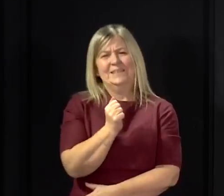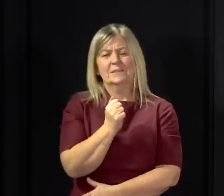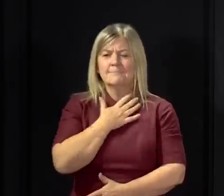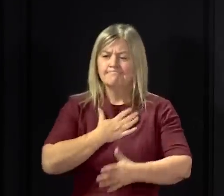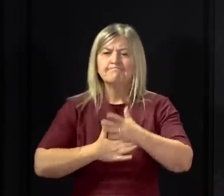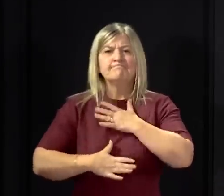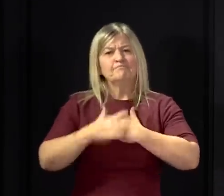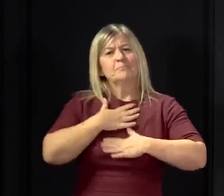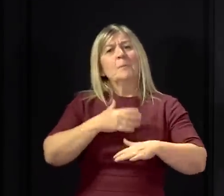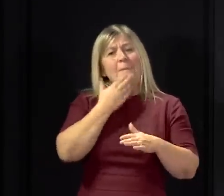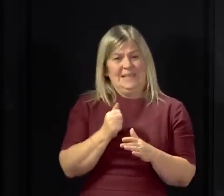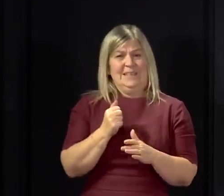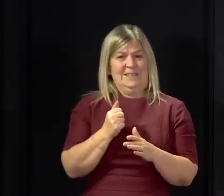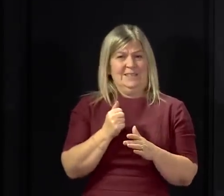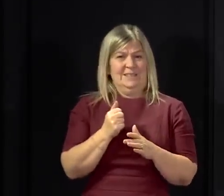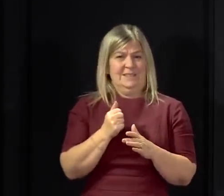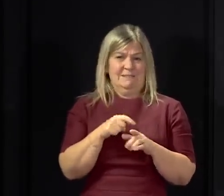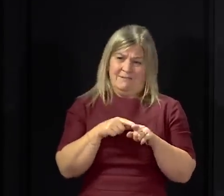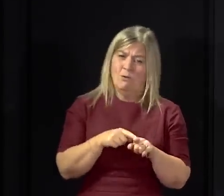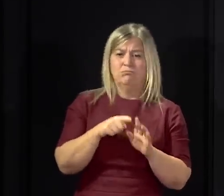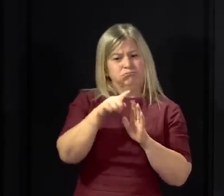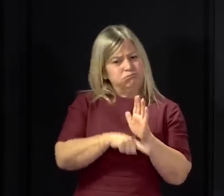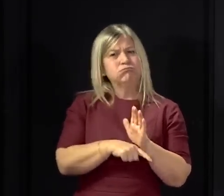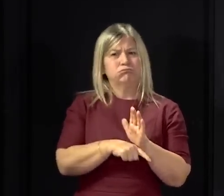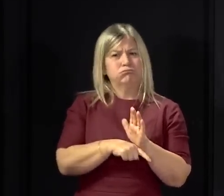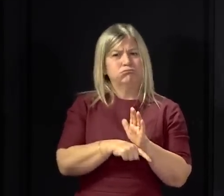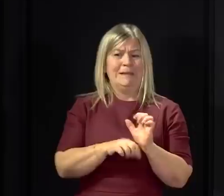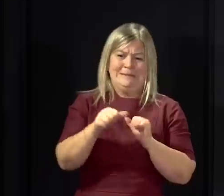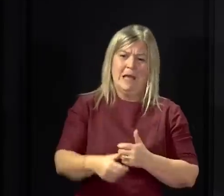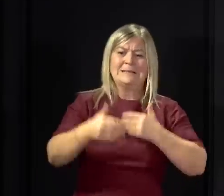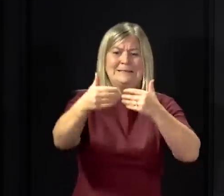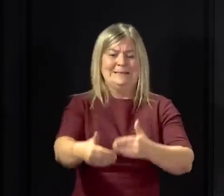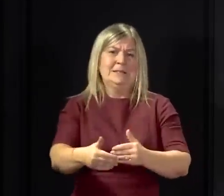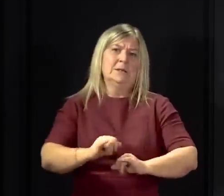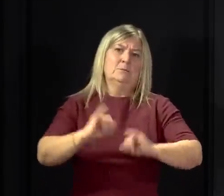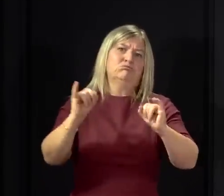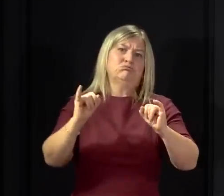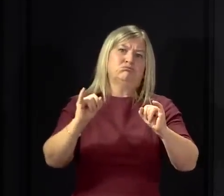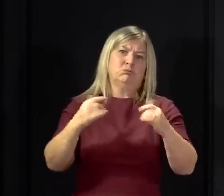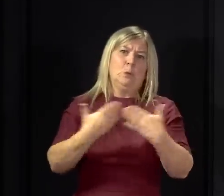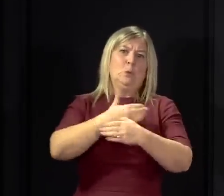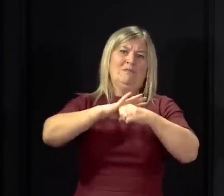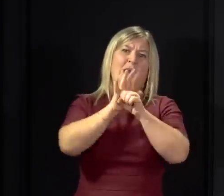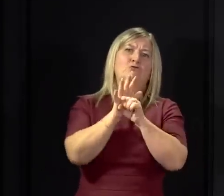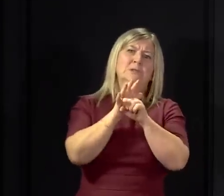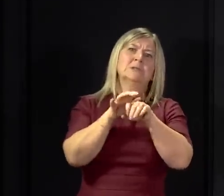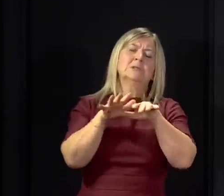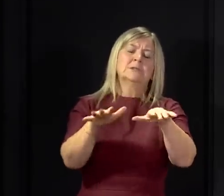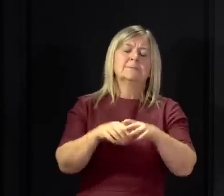try to navigate our way through this next difficult stage of this pandemic. My final point is